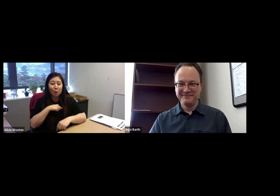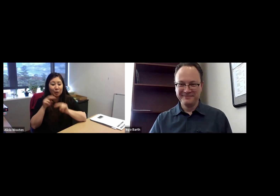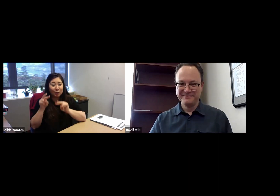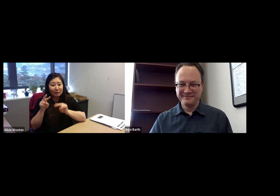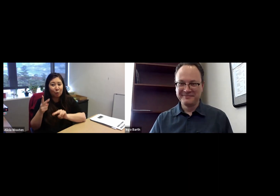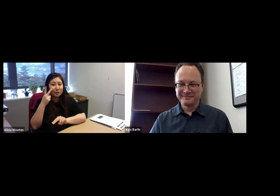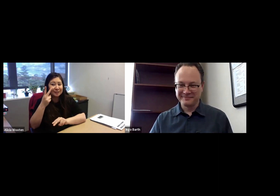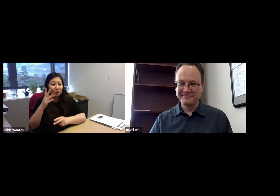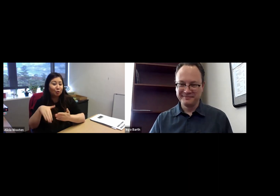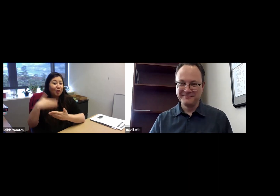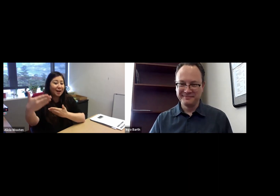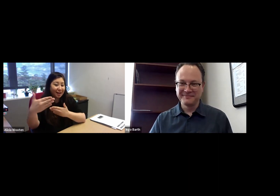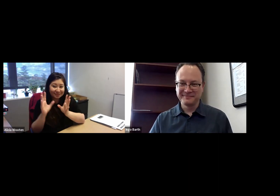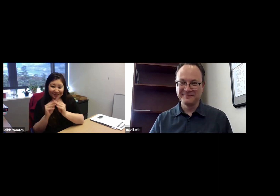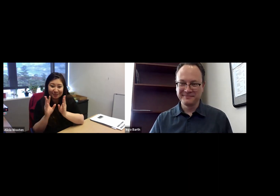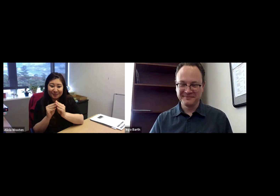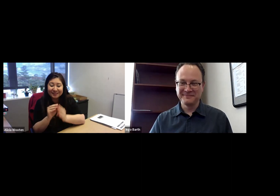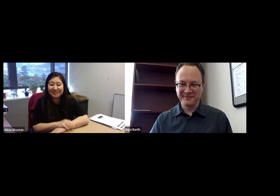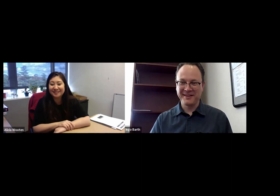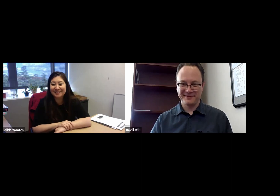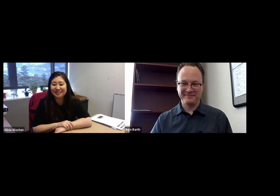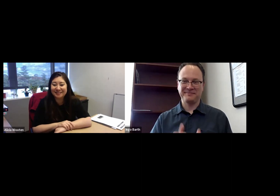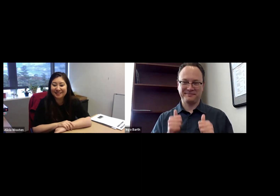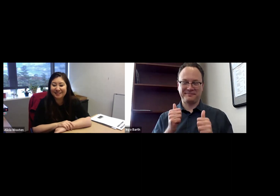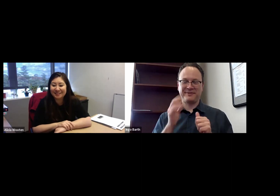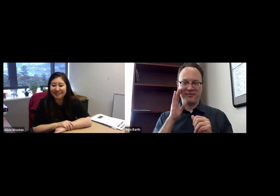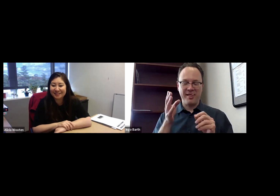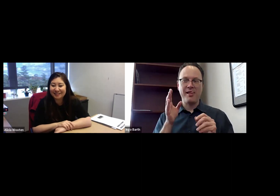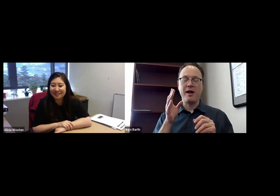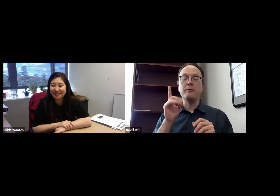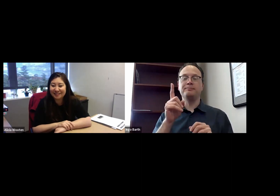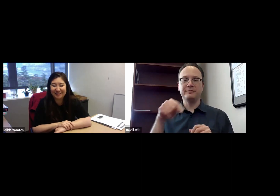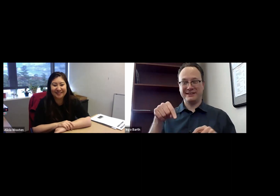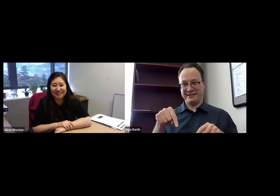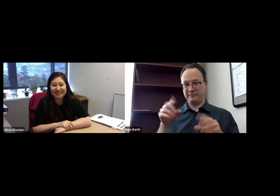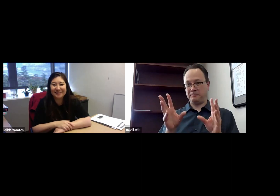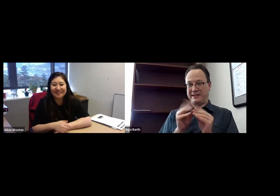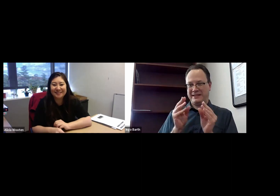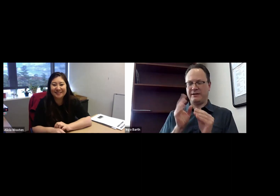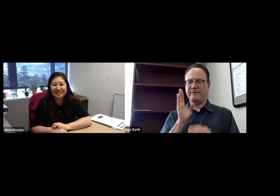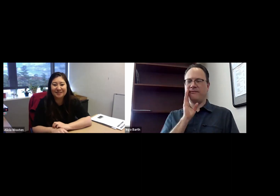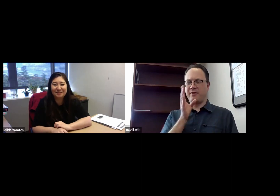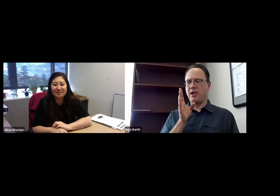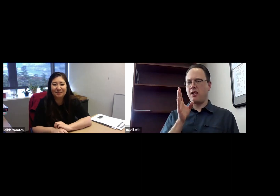All right, Okay. thank you for coming. We look forward to seeing you all at our next meeting.